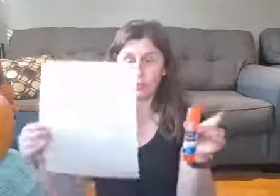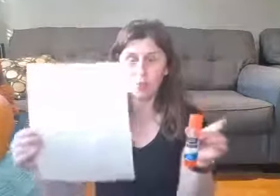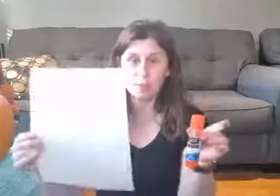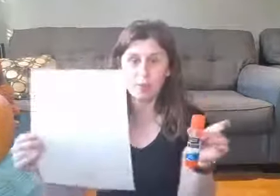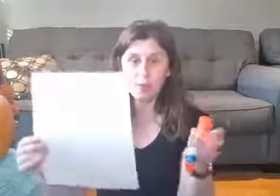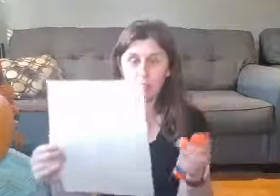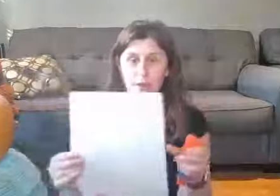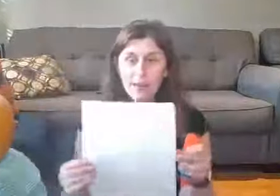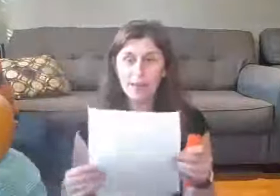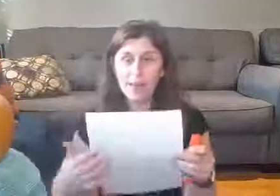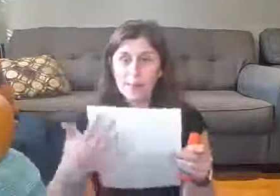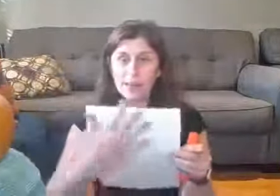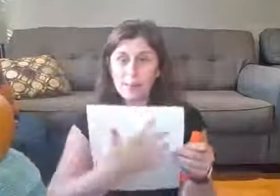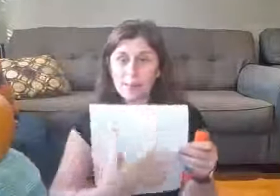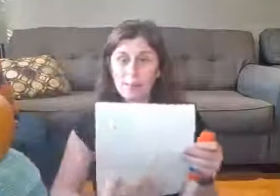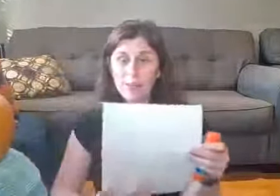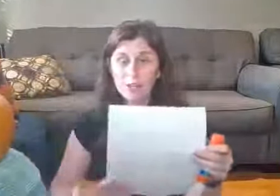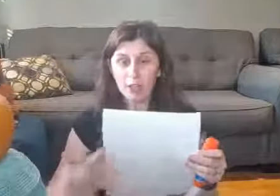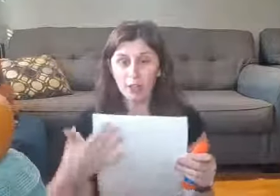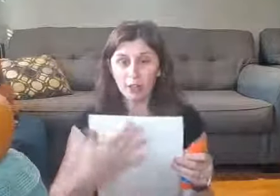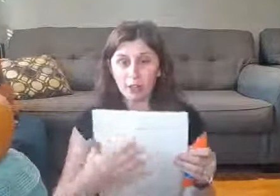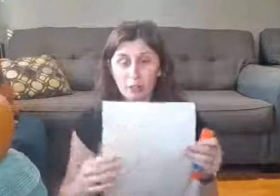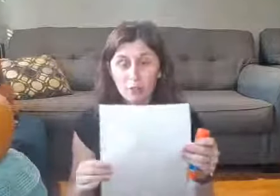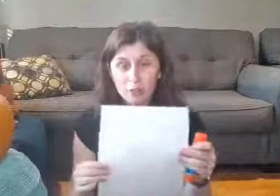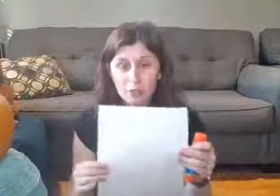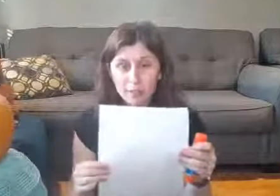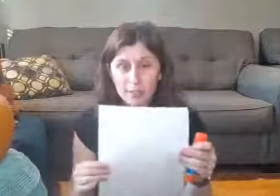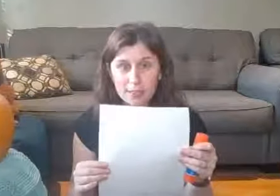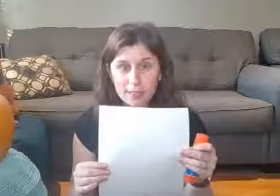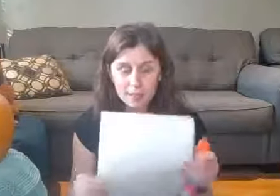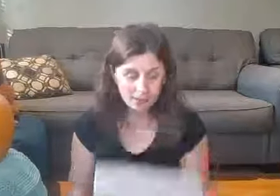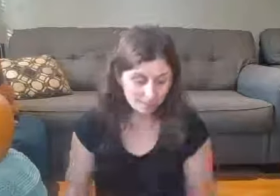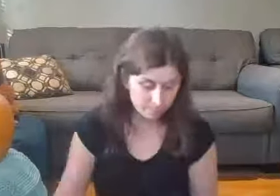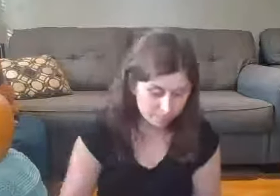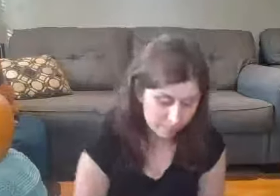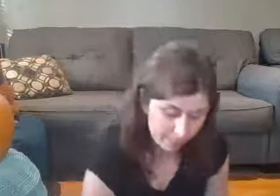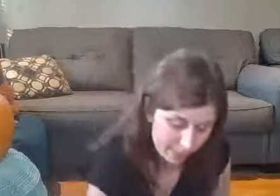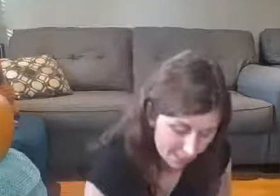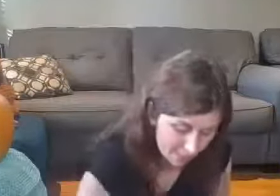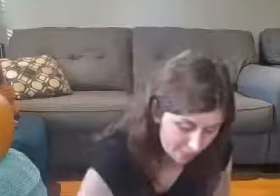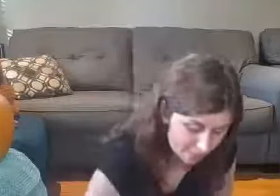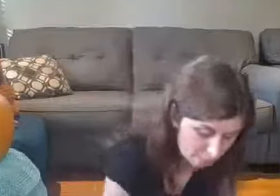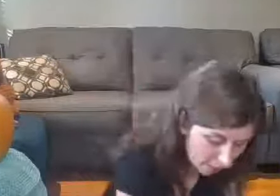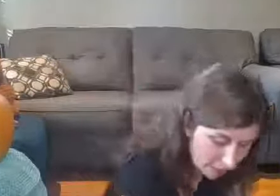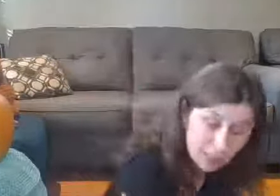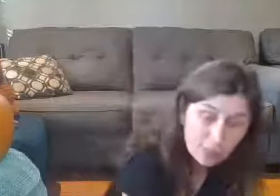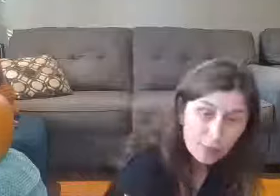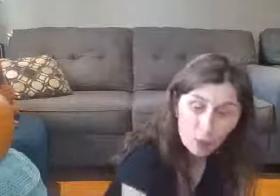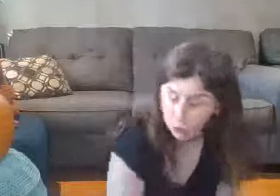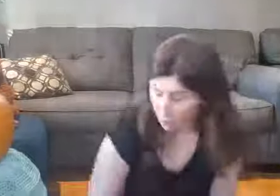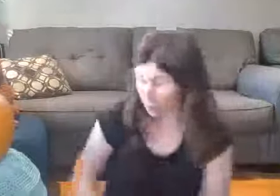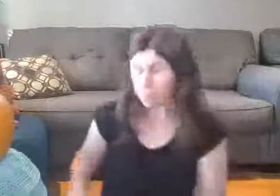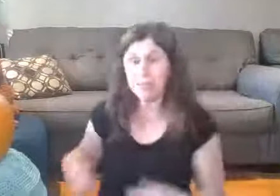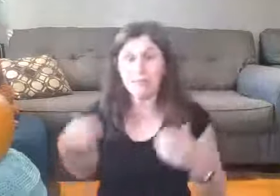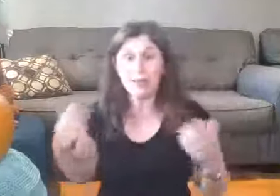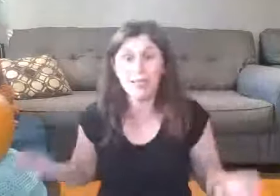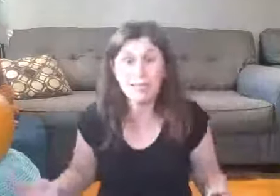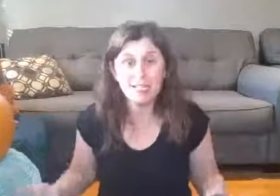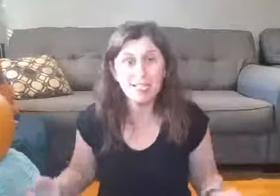their paper, and they could make a picture grocery list. This is something if your child's a little bit older, you could even give them ideas like,